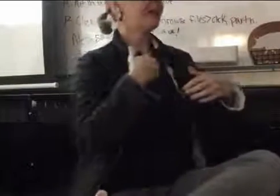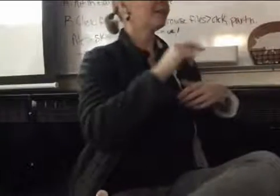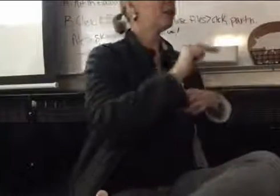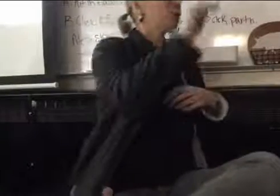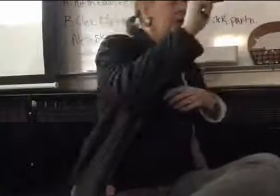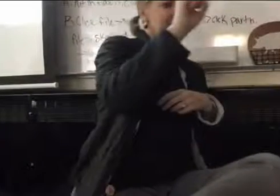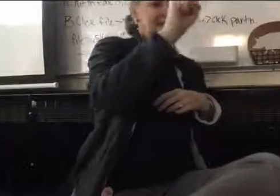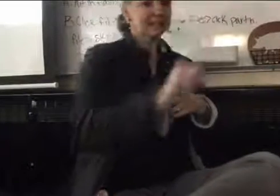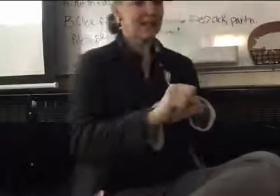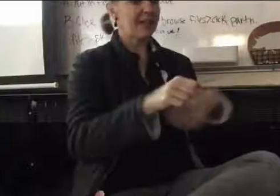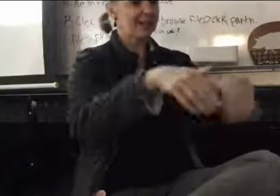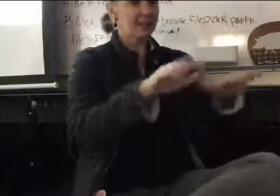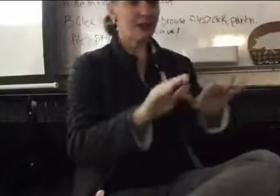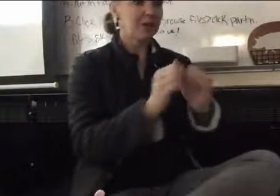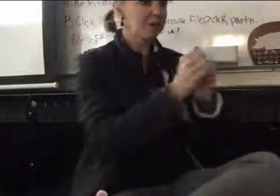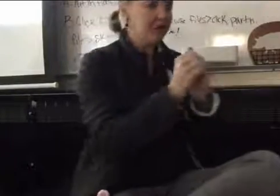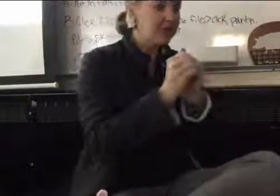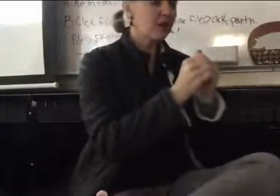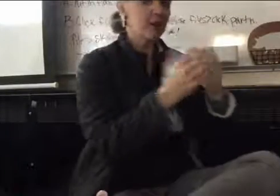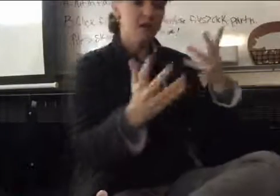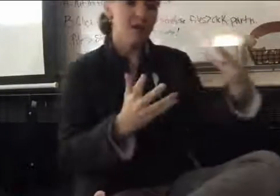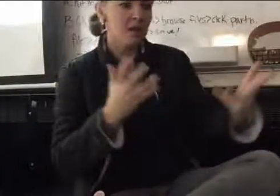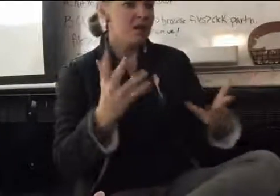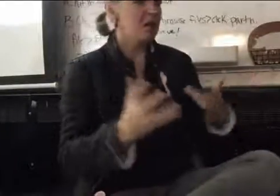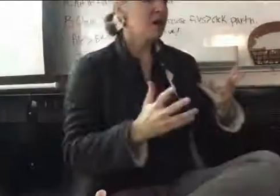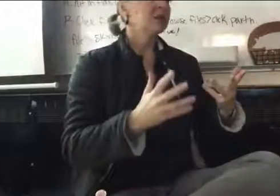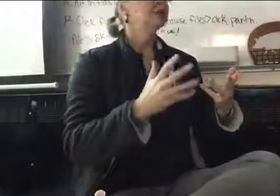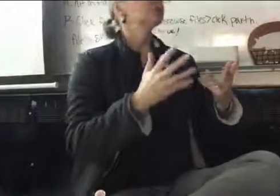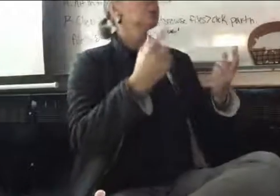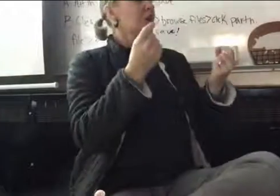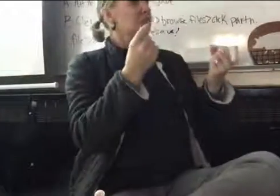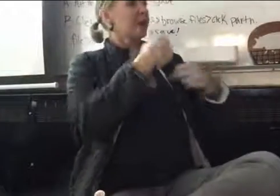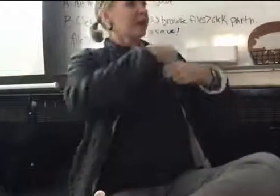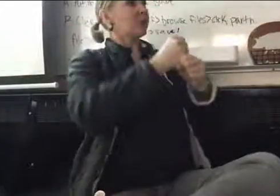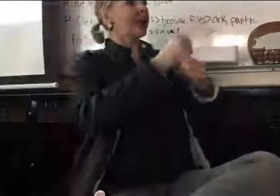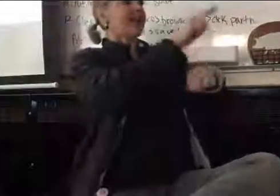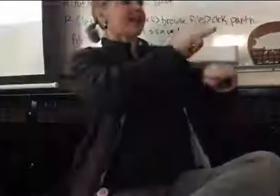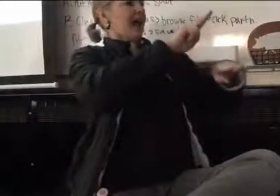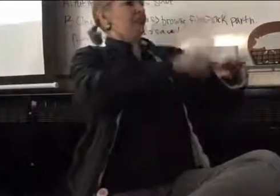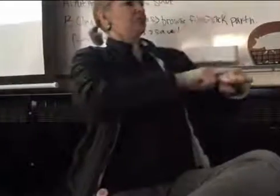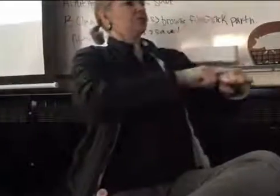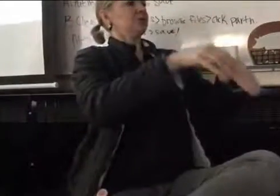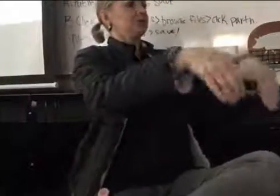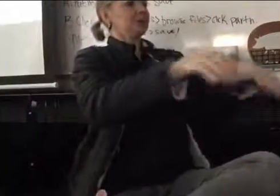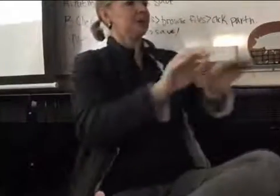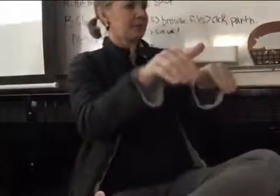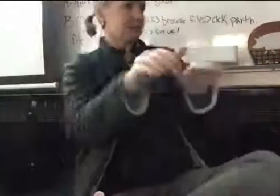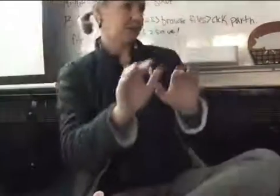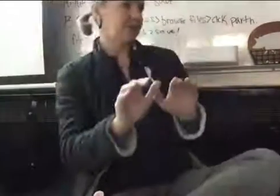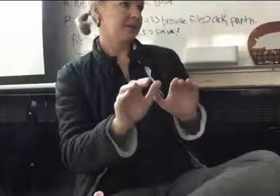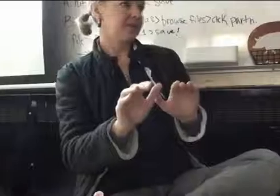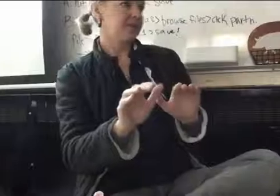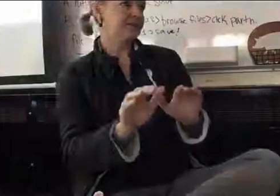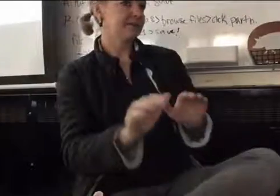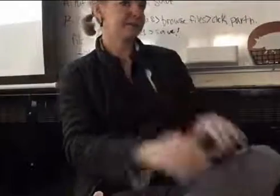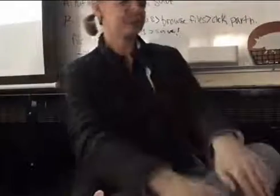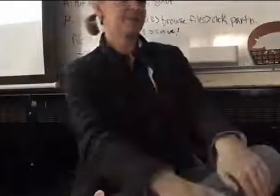members. People are wanting to bury their dead. And so what they're going to do is they're going to create a national cemetery.